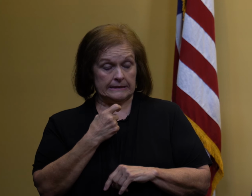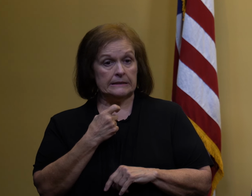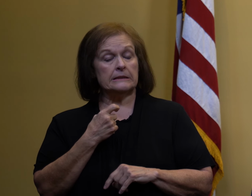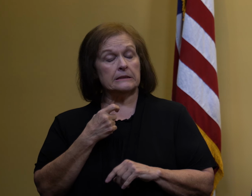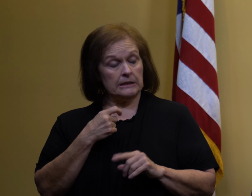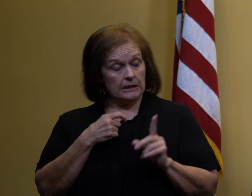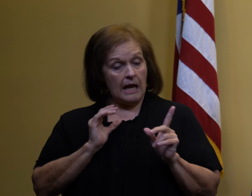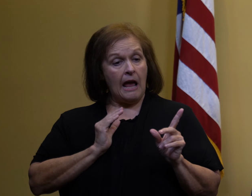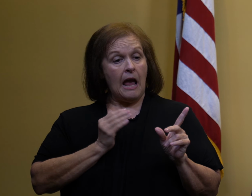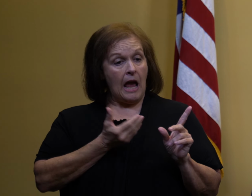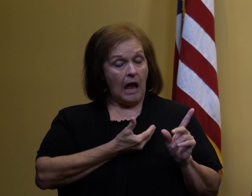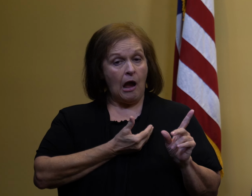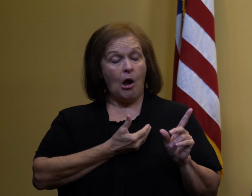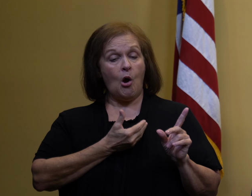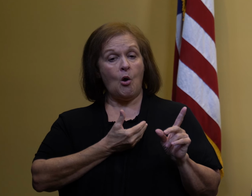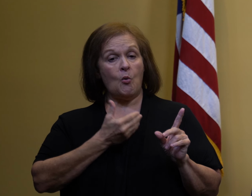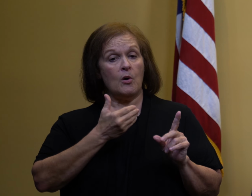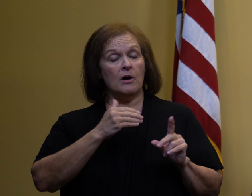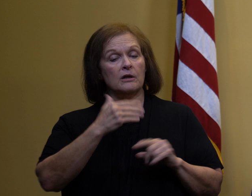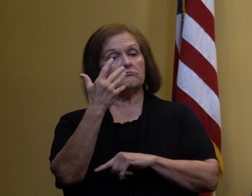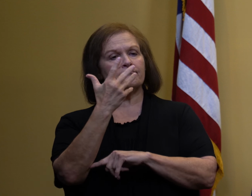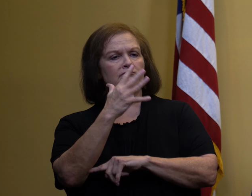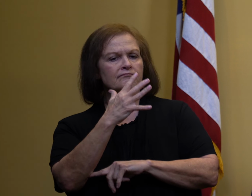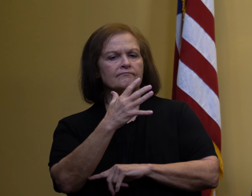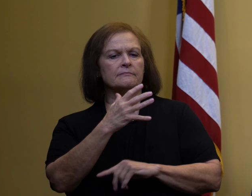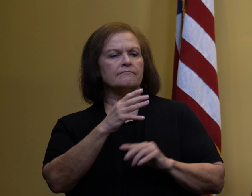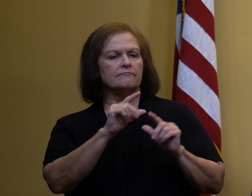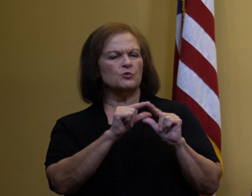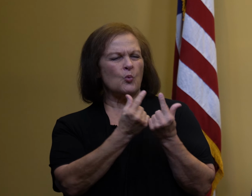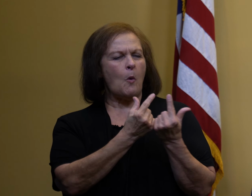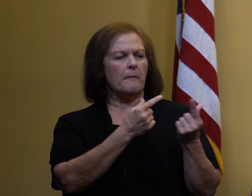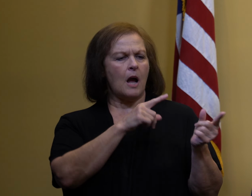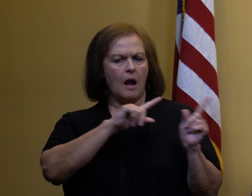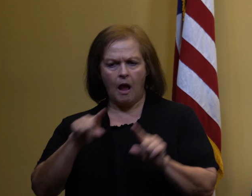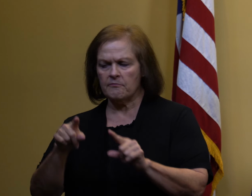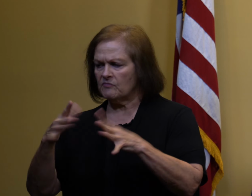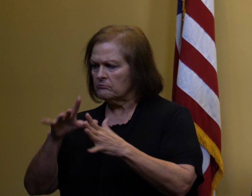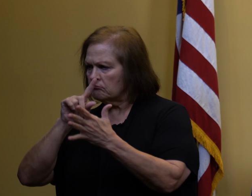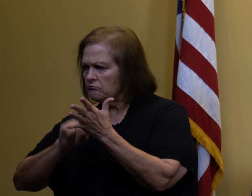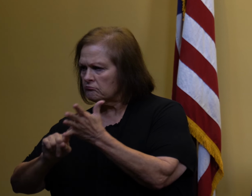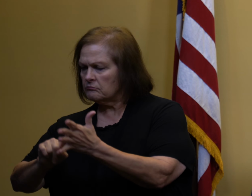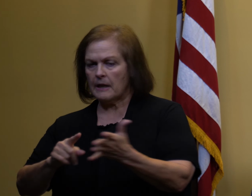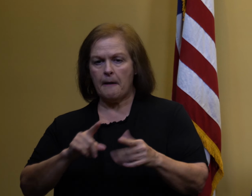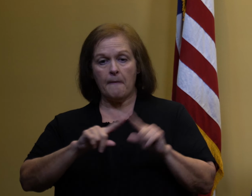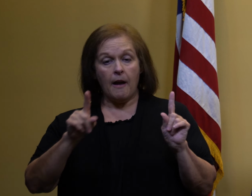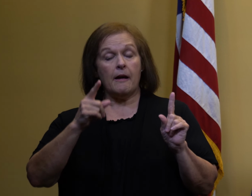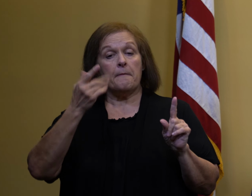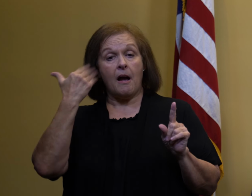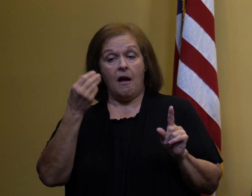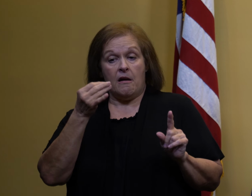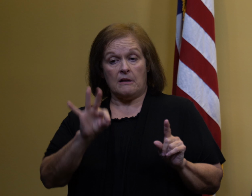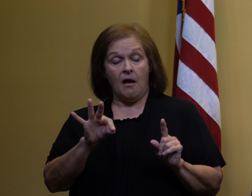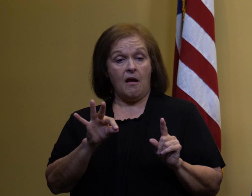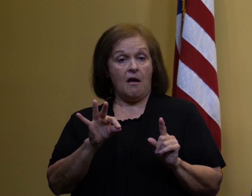visited by an arborist, inspected. It was healthy. But because of climate adaptation, you